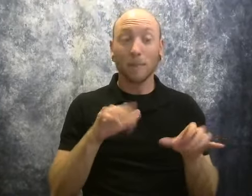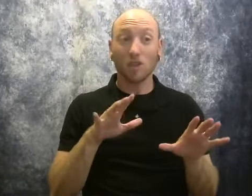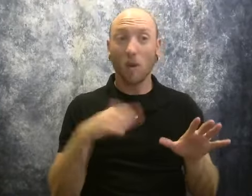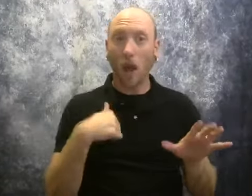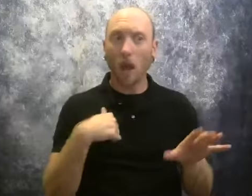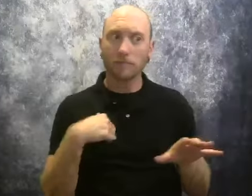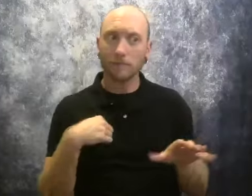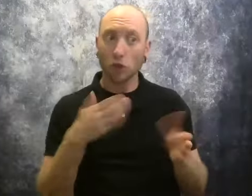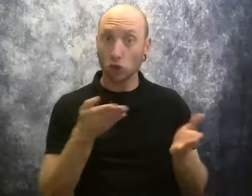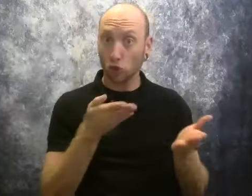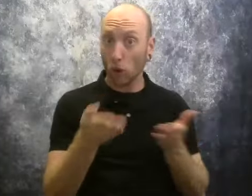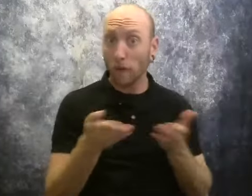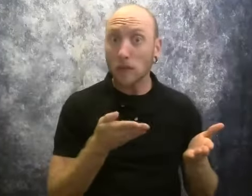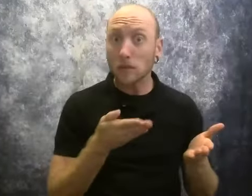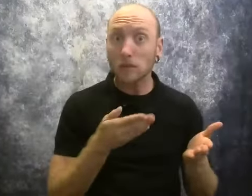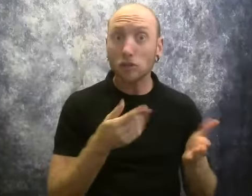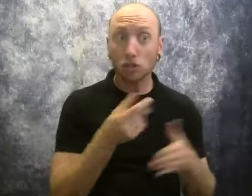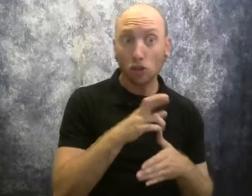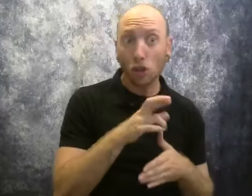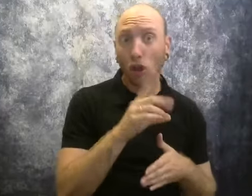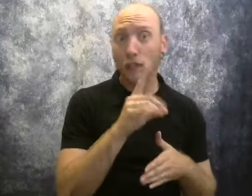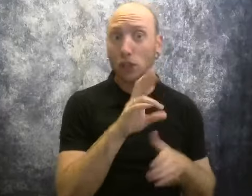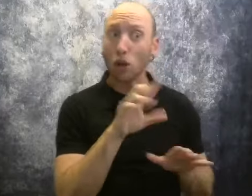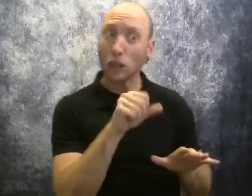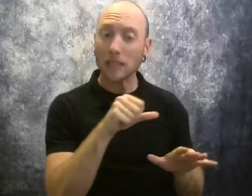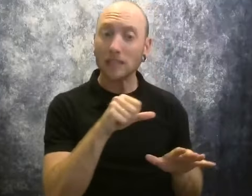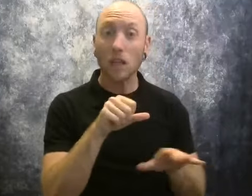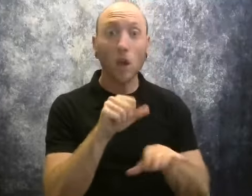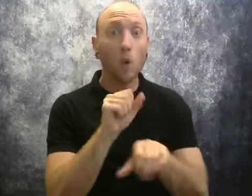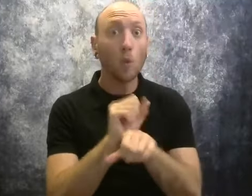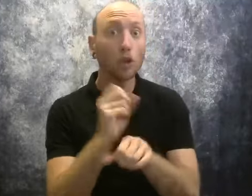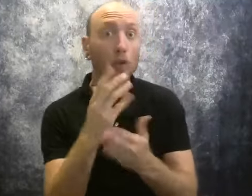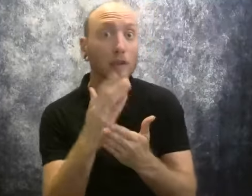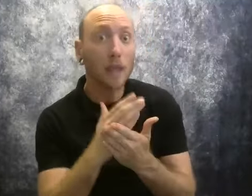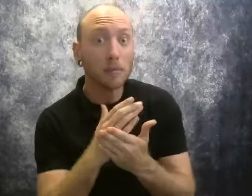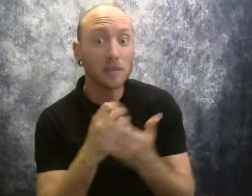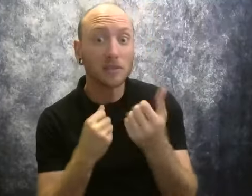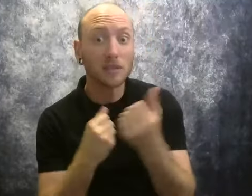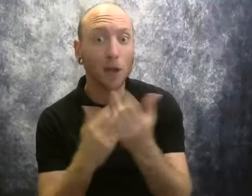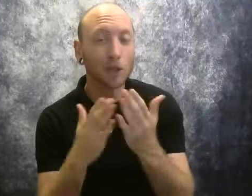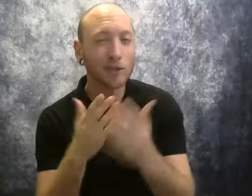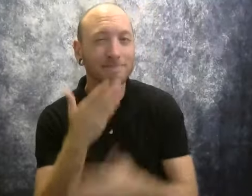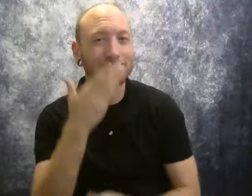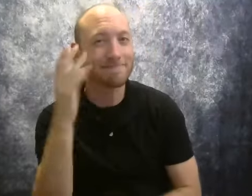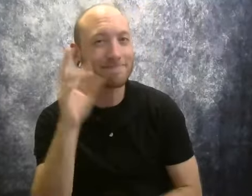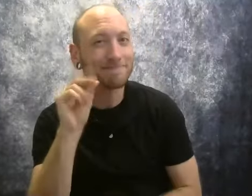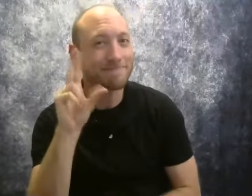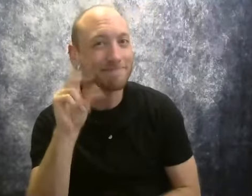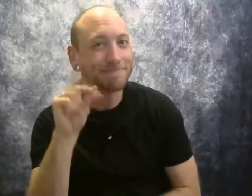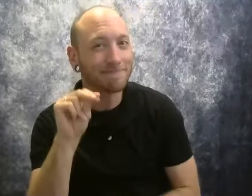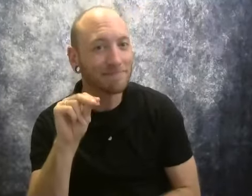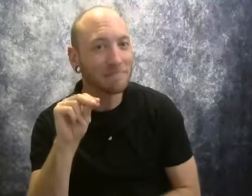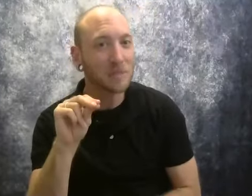So I did that. Meantime, still hadn't really started working the steps, didn't have a sponsor, enjoyed my meetings, talked up Al-Anon,